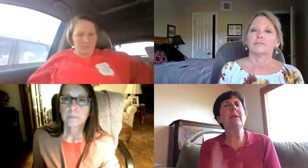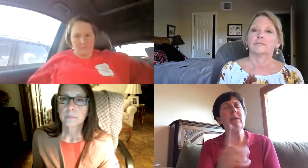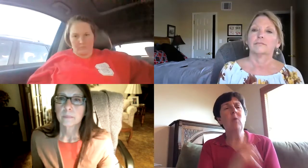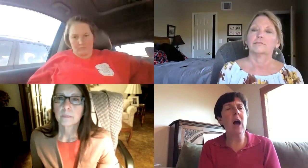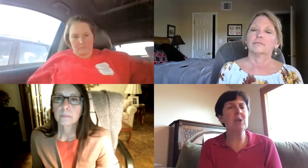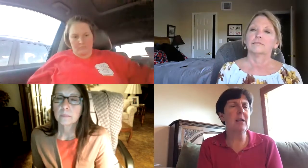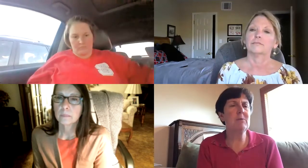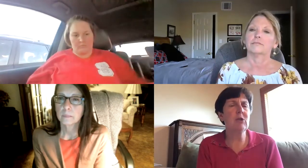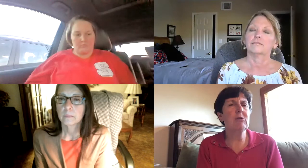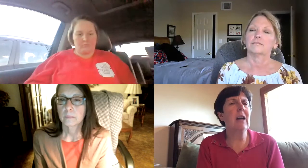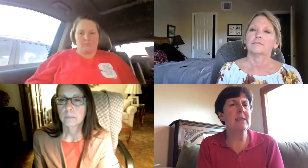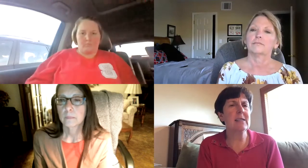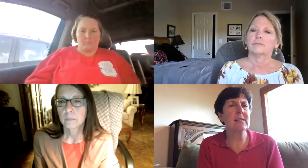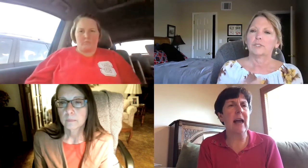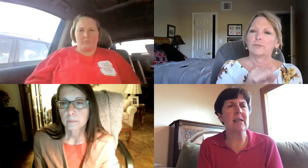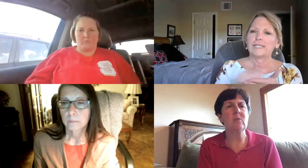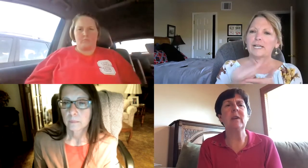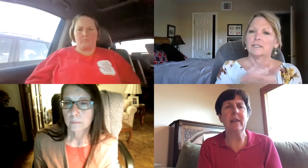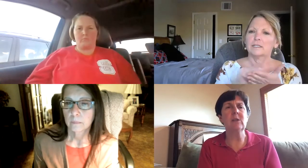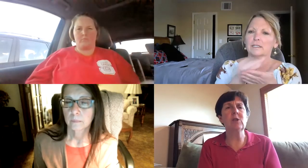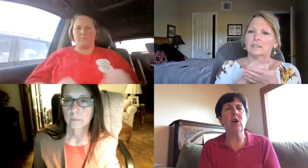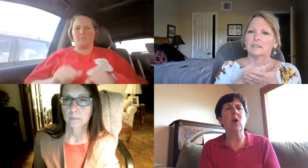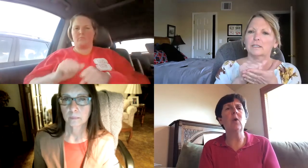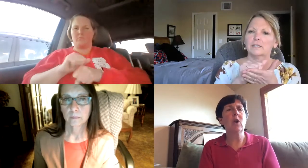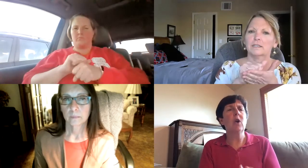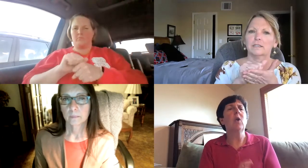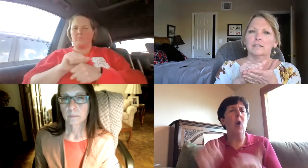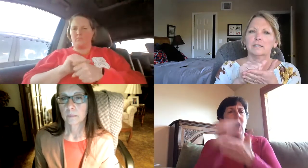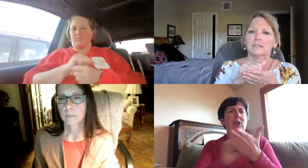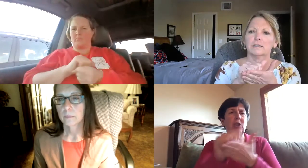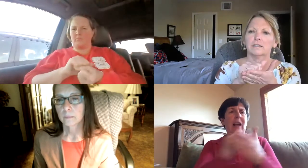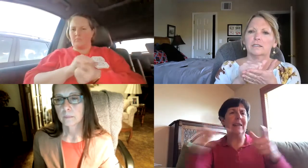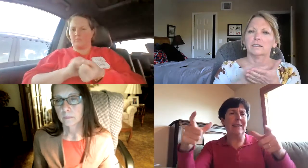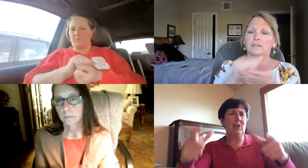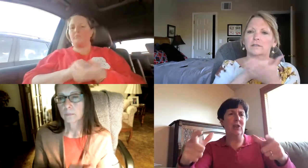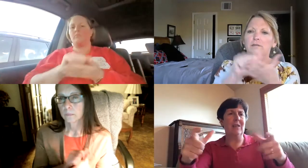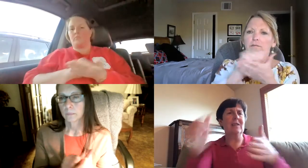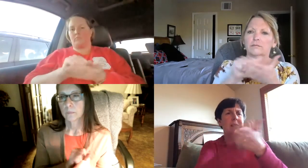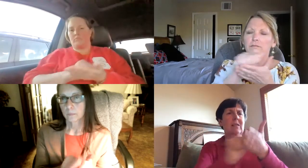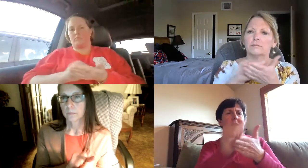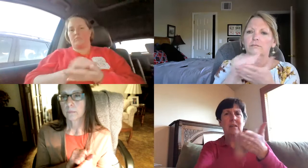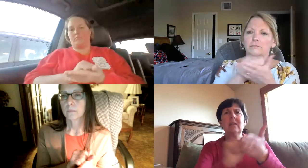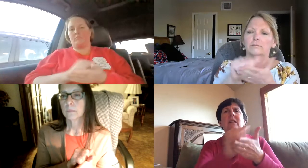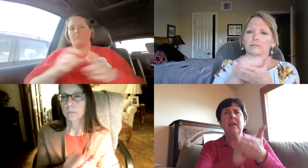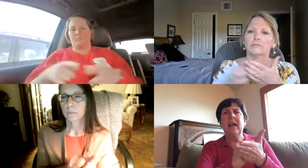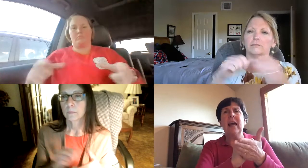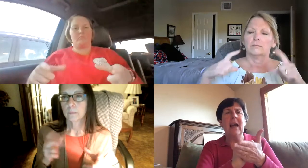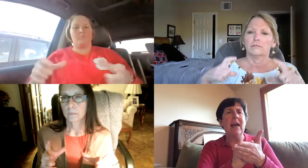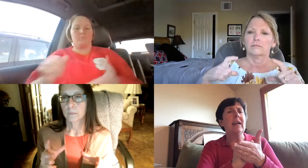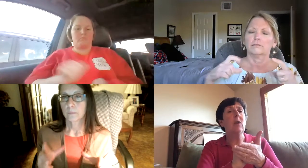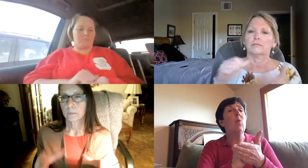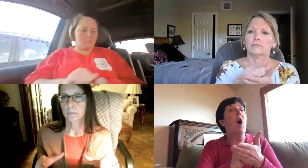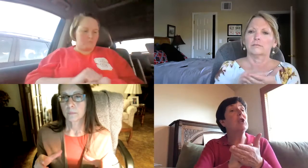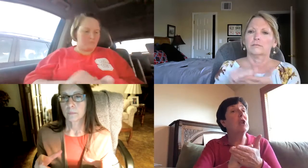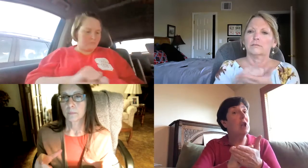Okay, I think wash, I showed you guys last week. So wash like dishes